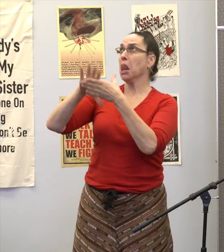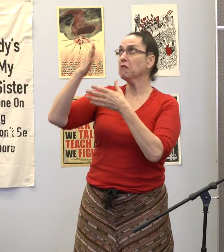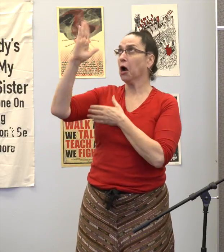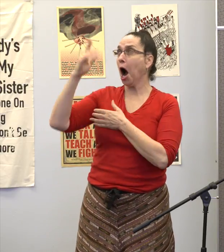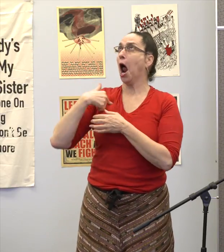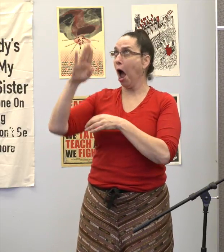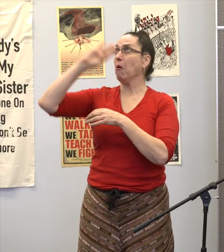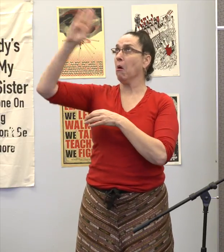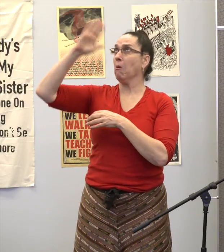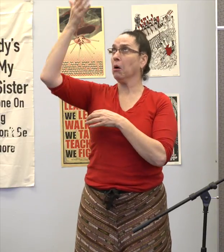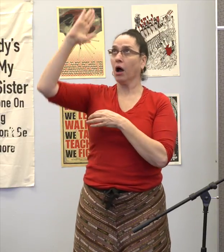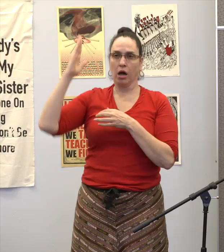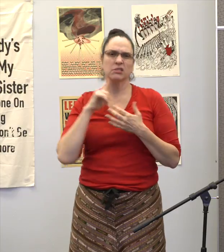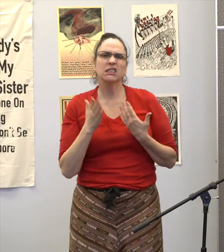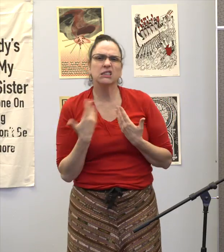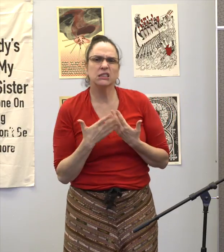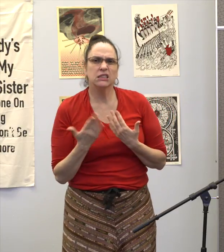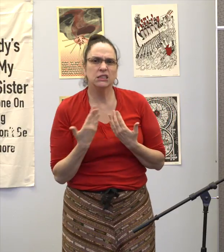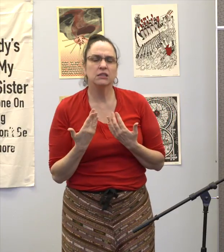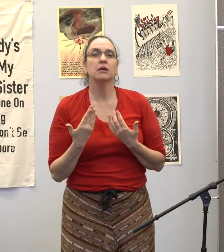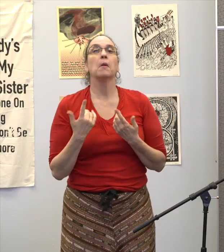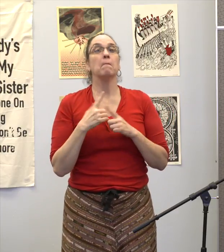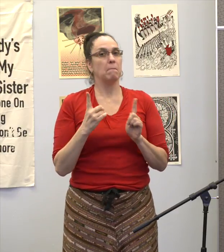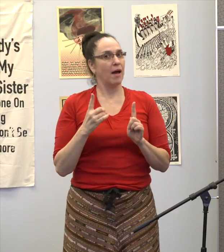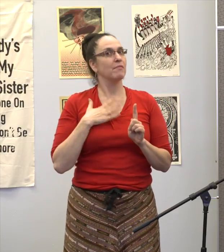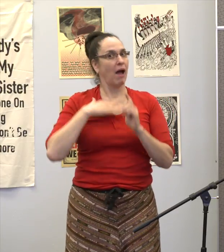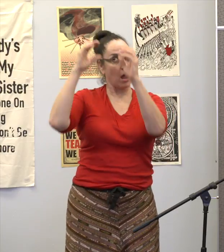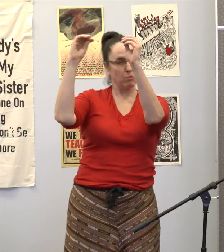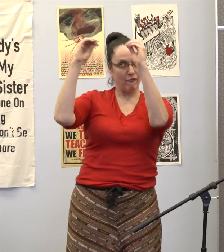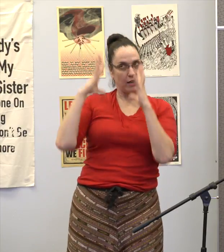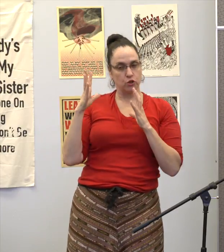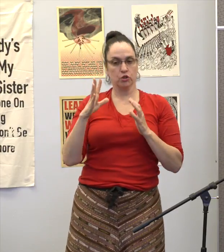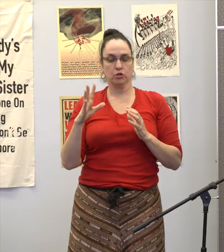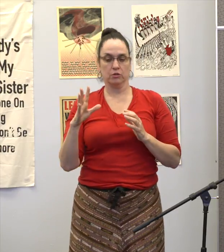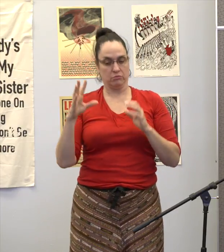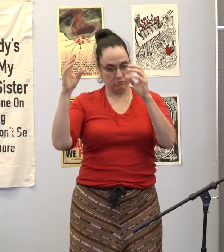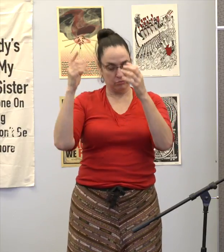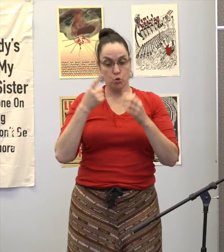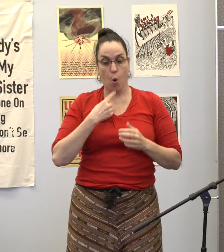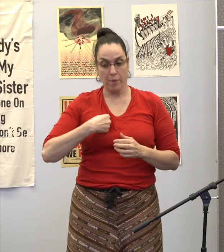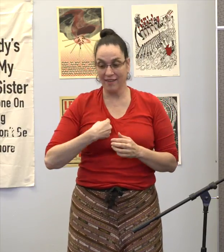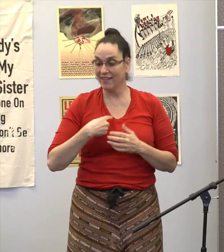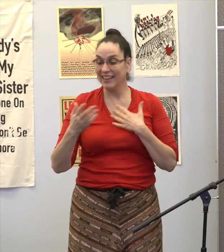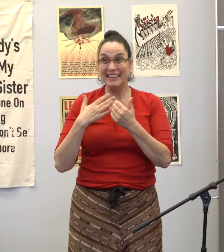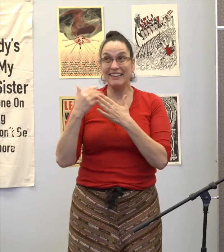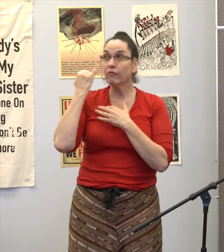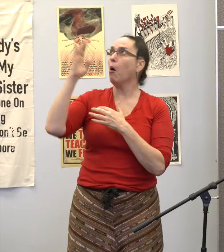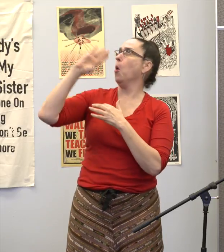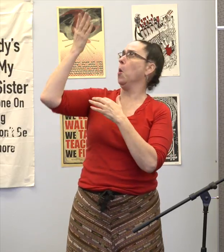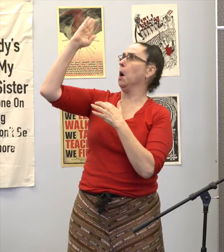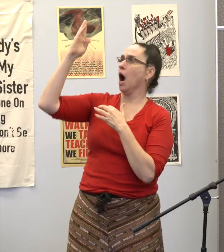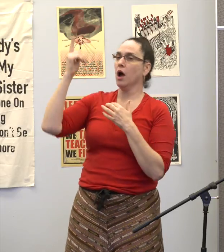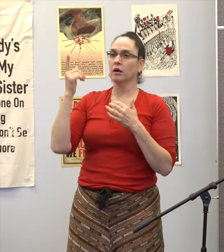the divine. But one of my professors taught that if whatever relationship you claim with the divine doesn't produce